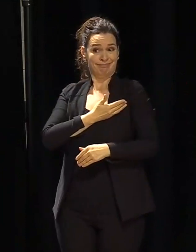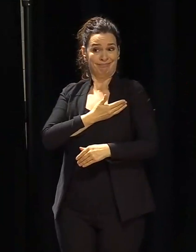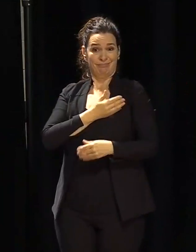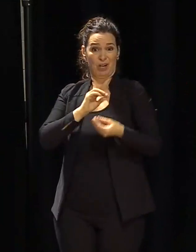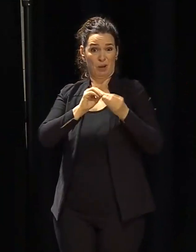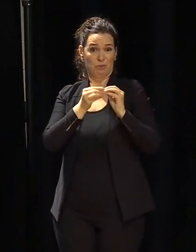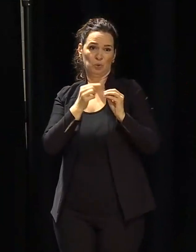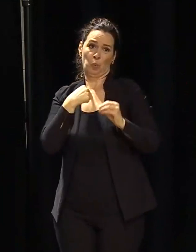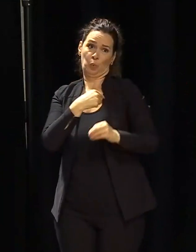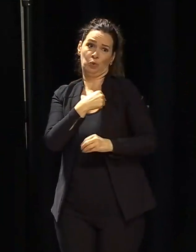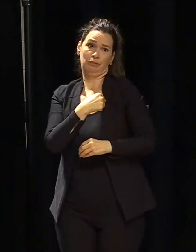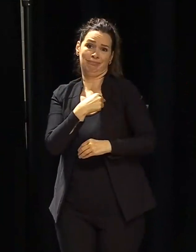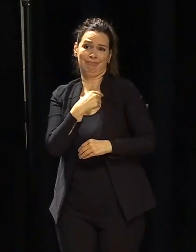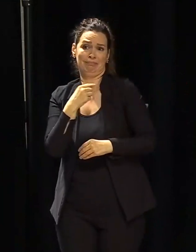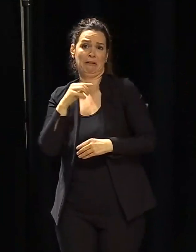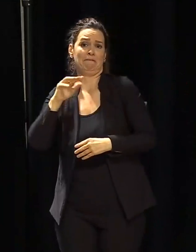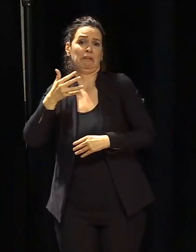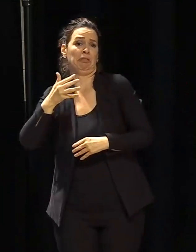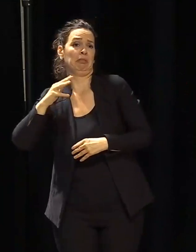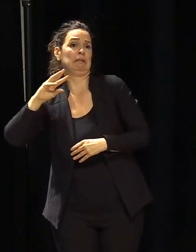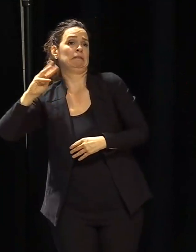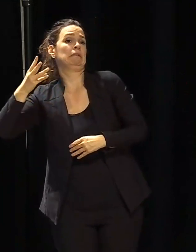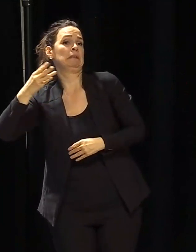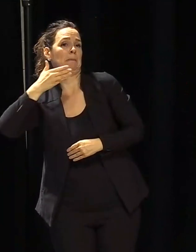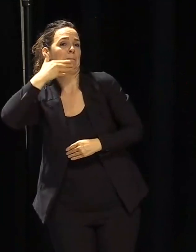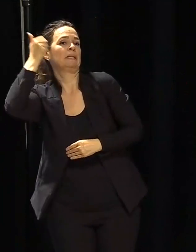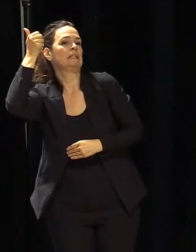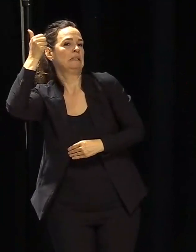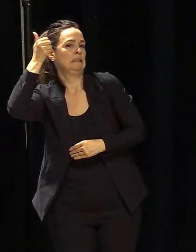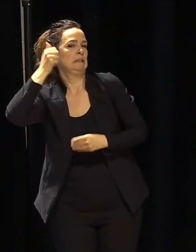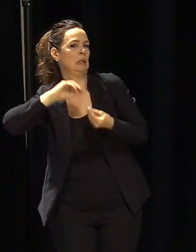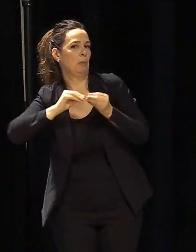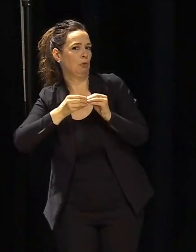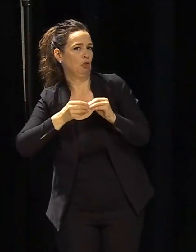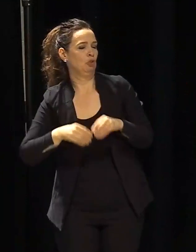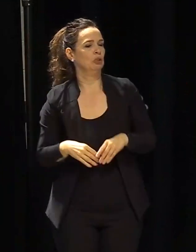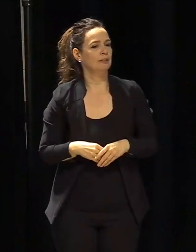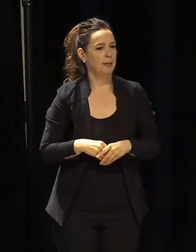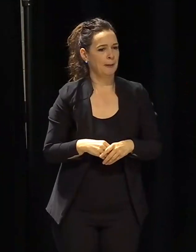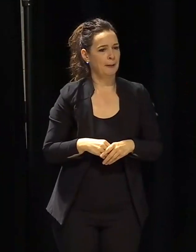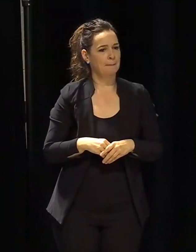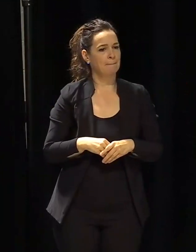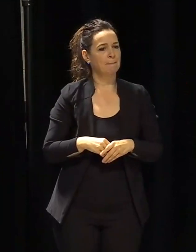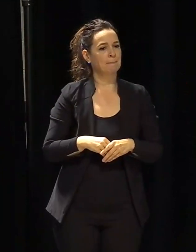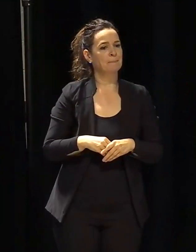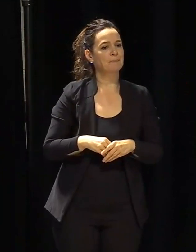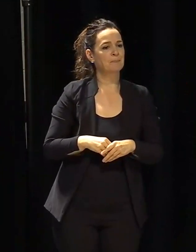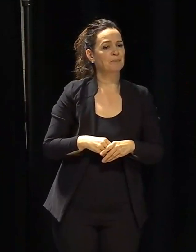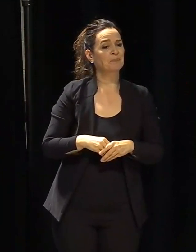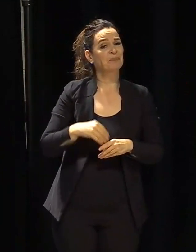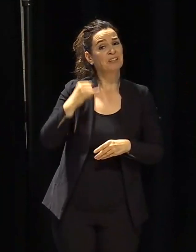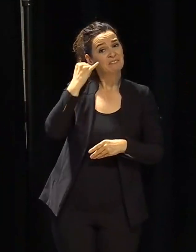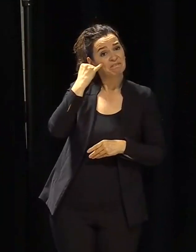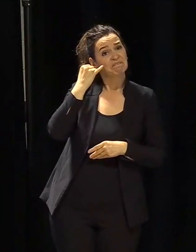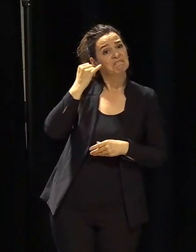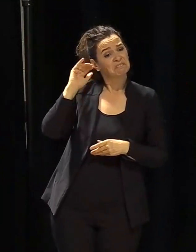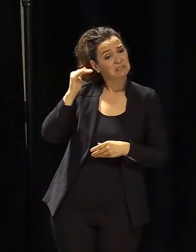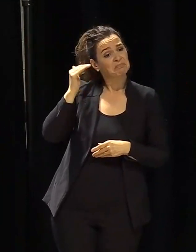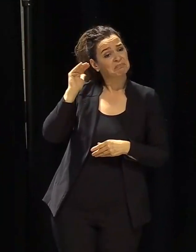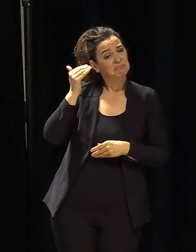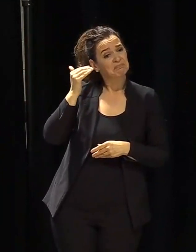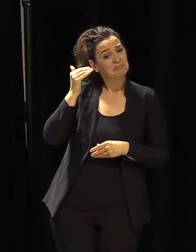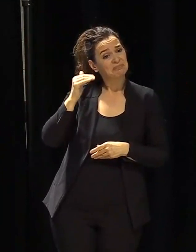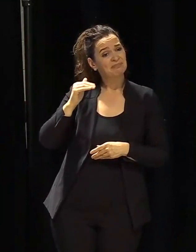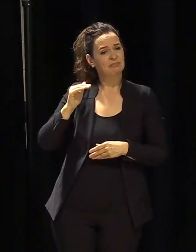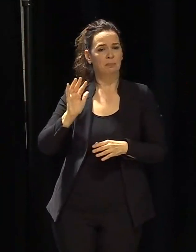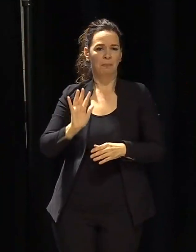rate. But again, even if you're fifth or sixth best, when you look at it this way from a positivity